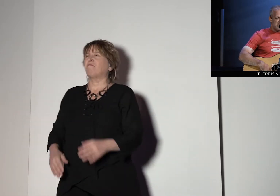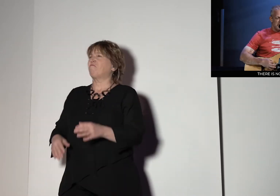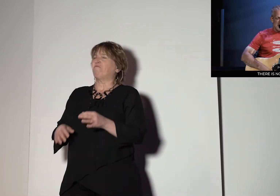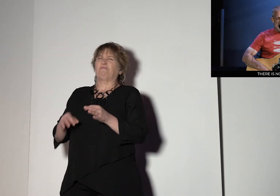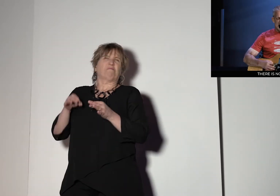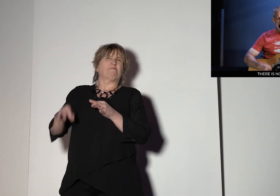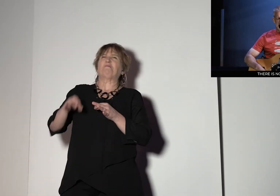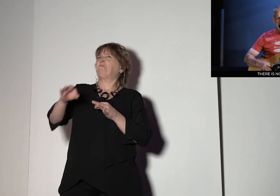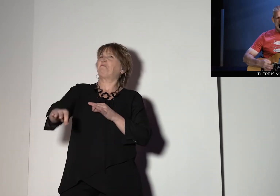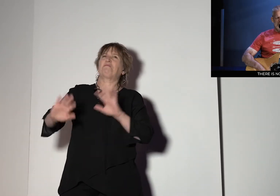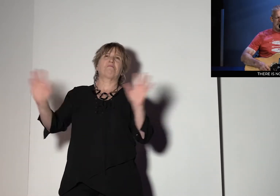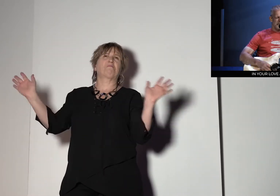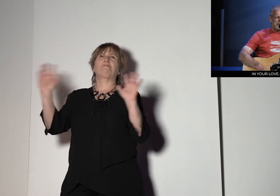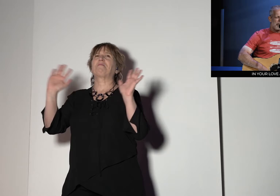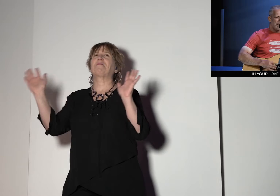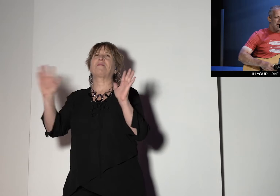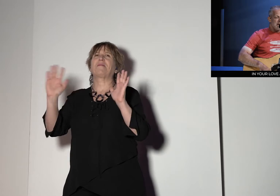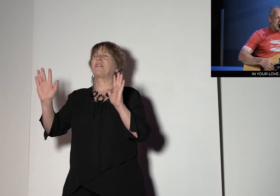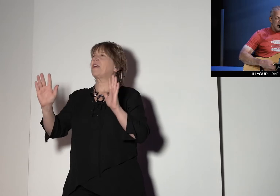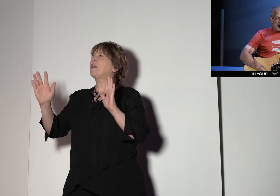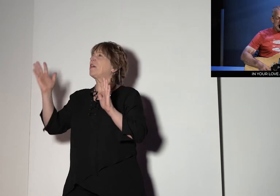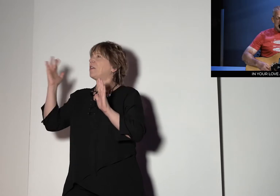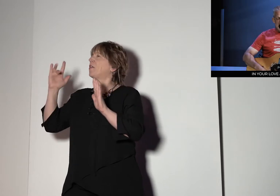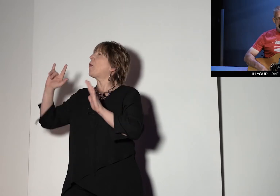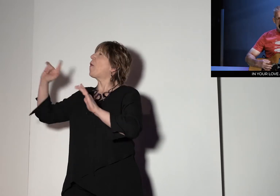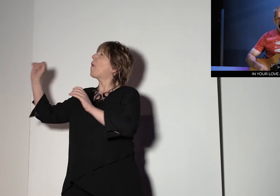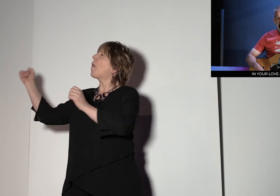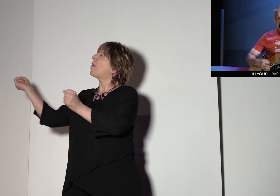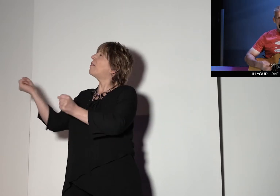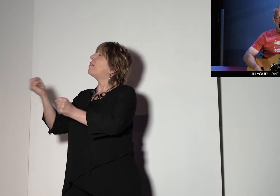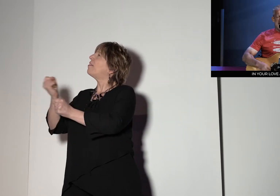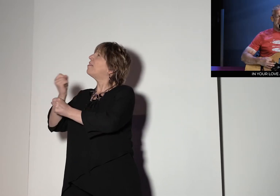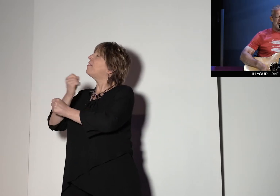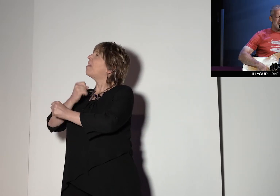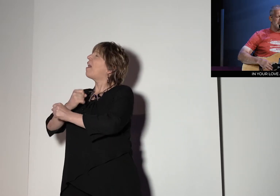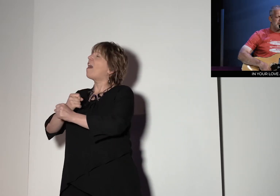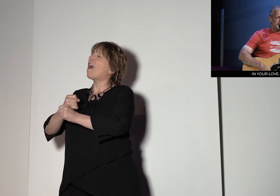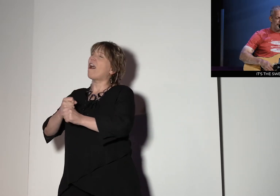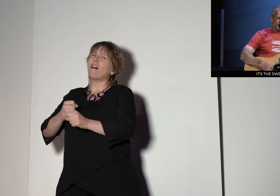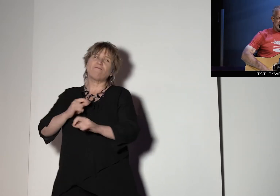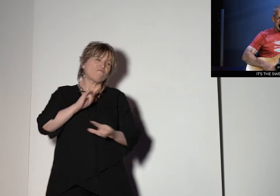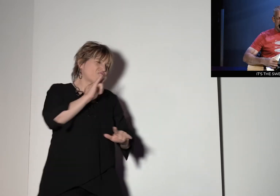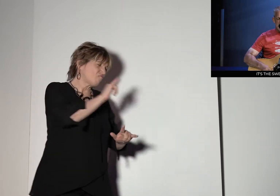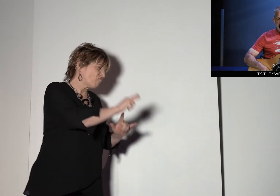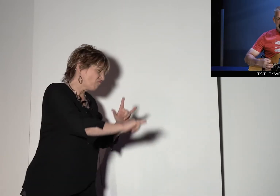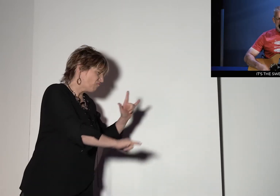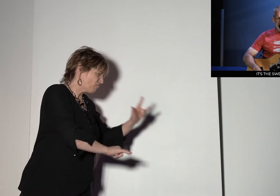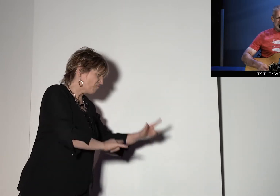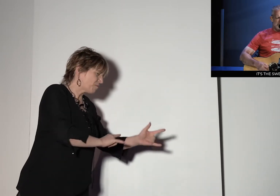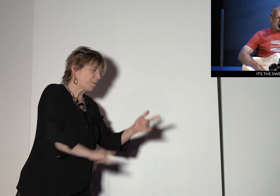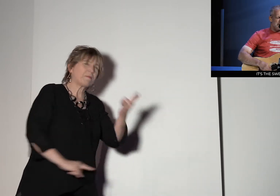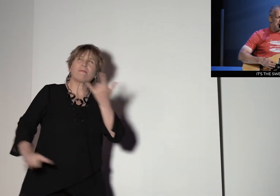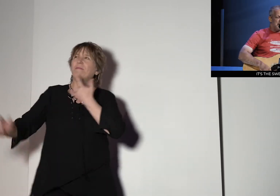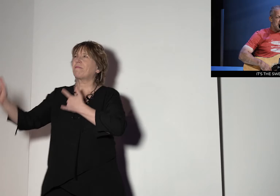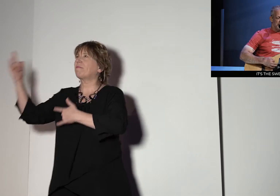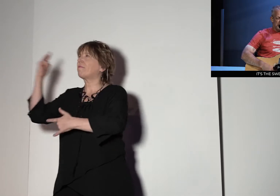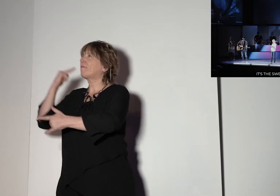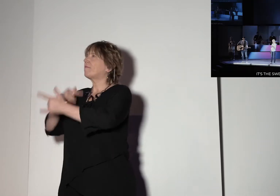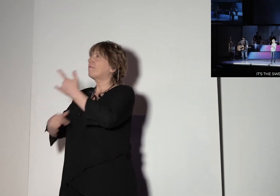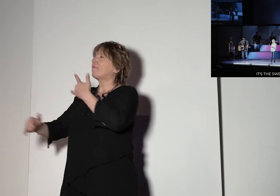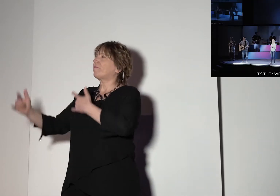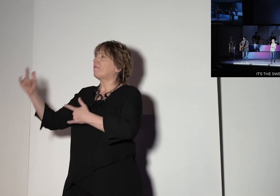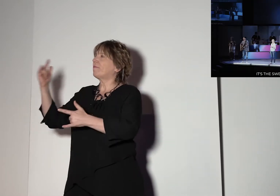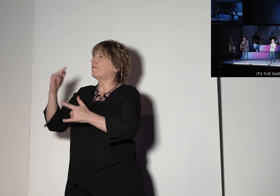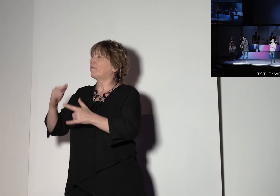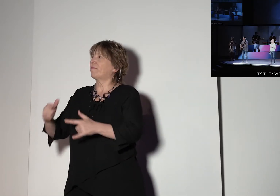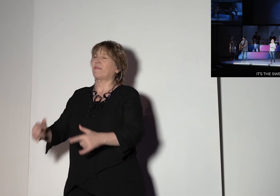no hesitation in your love and affection. It's the sweetest